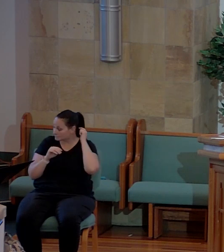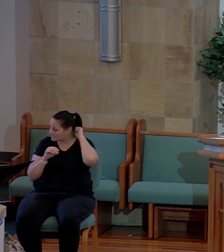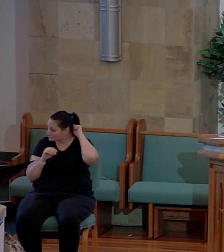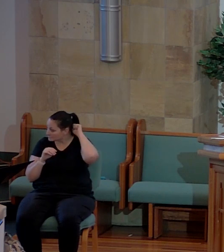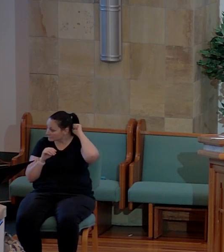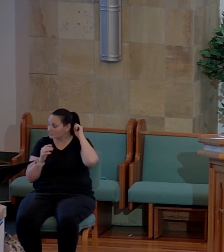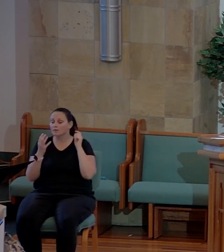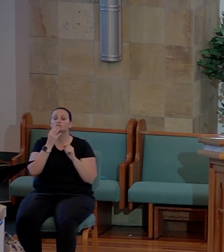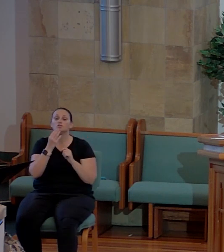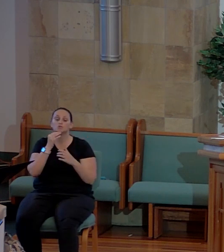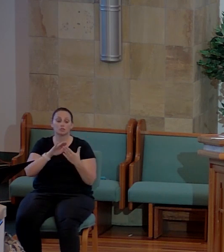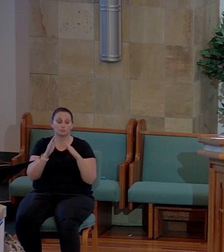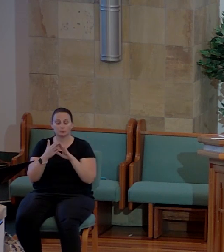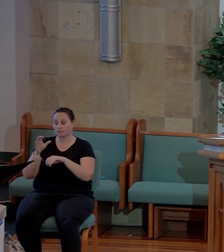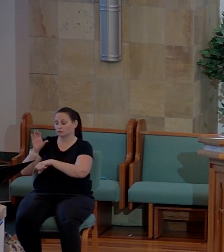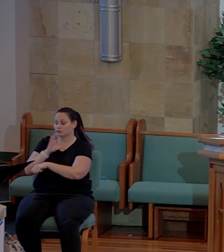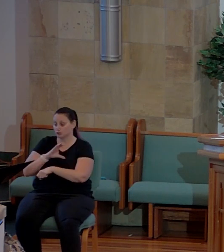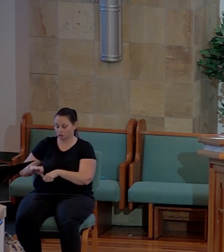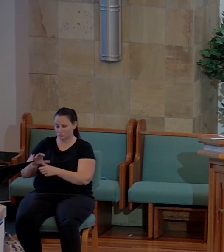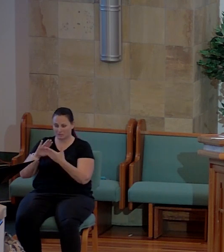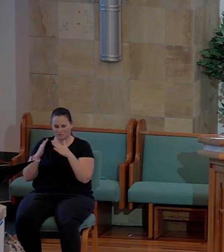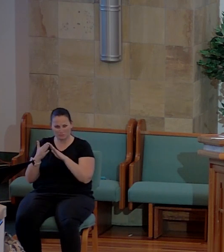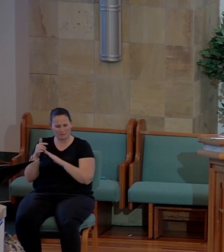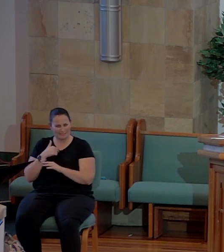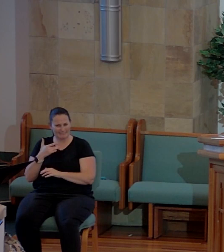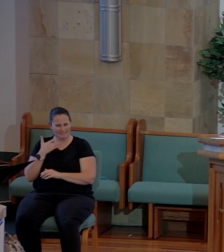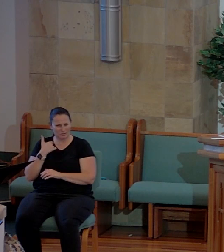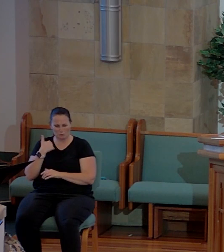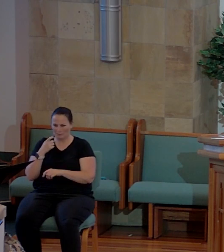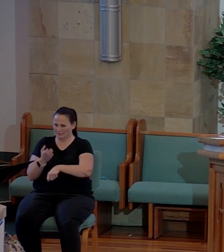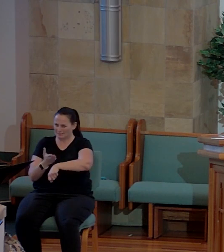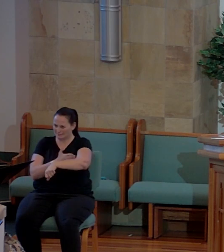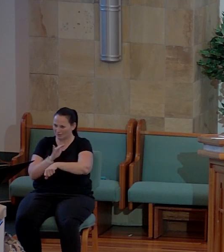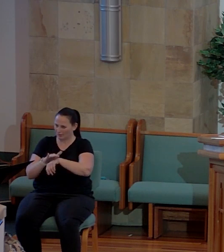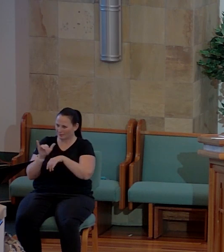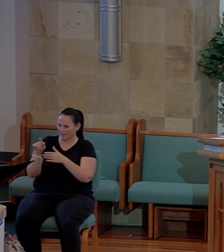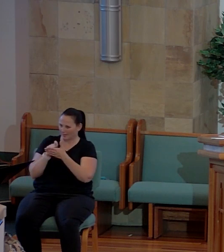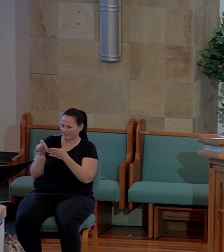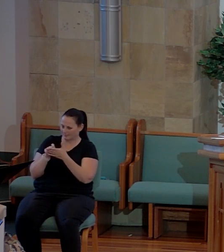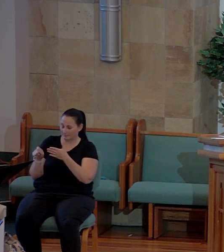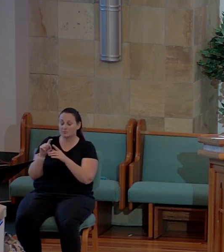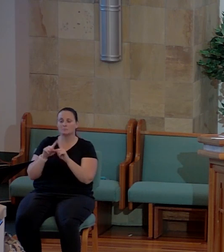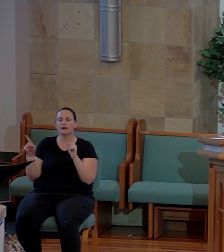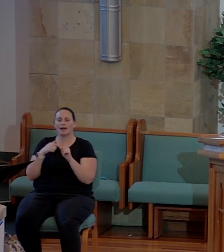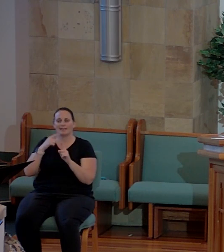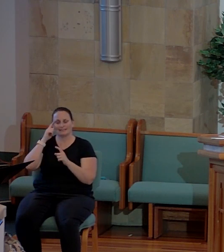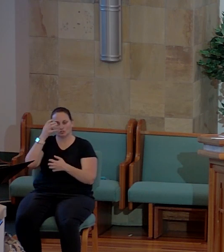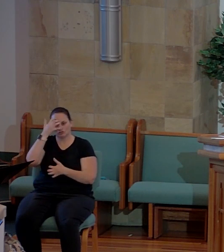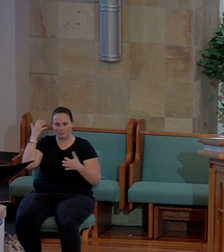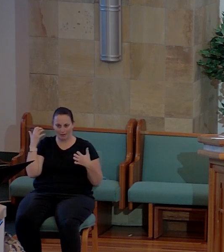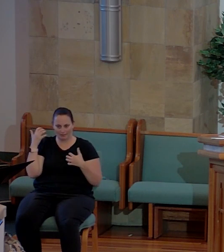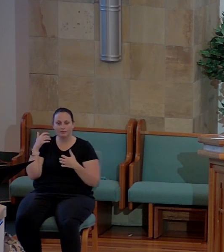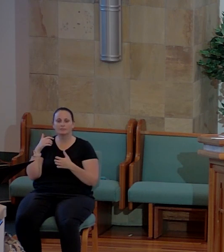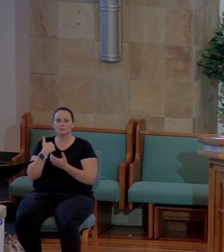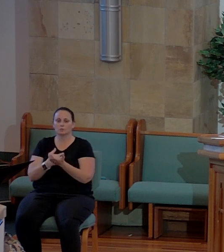Jewish community and the Christian community, I think we have a little work to do on this passage. More than that, I think it's a traumatic passage if